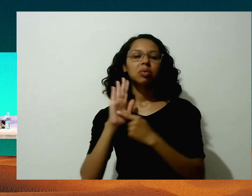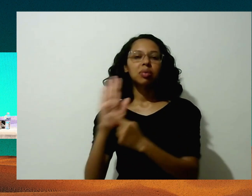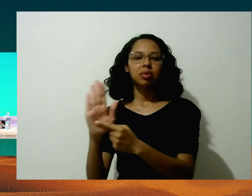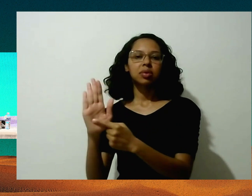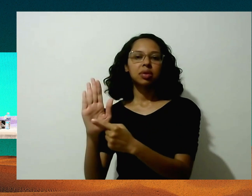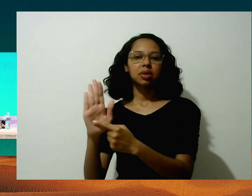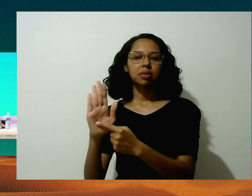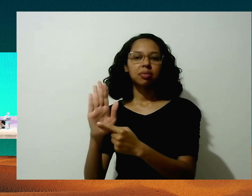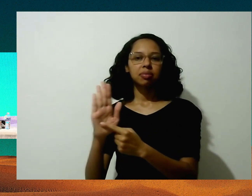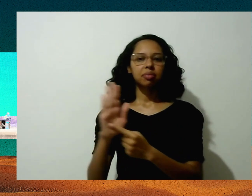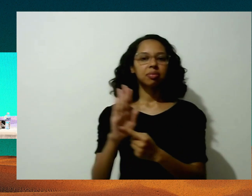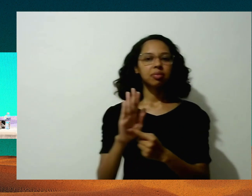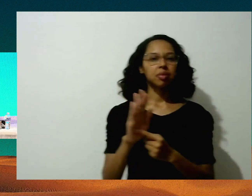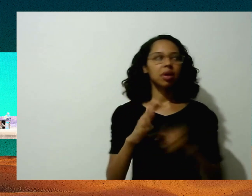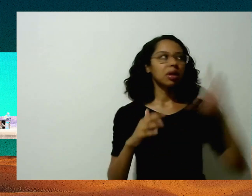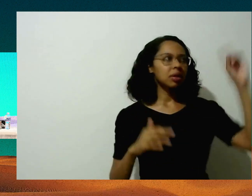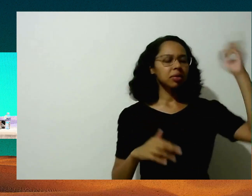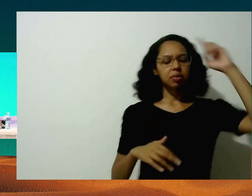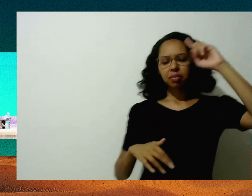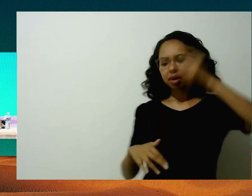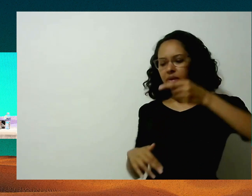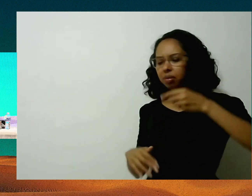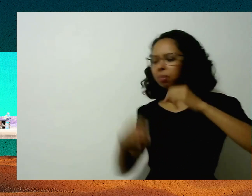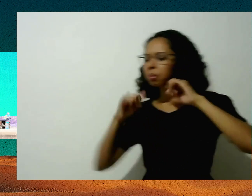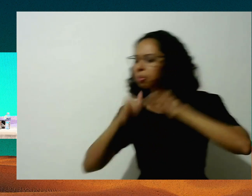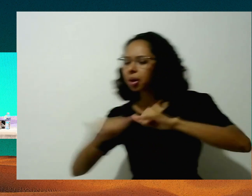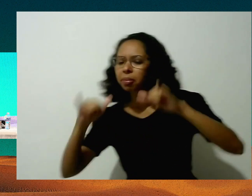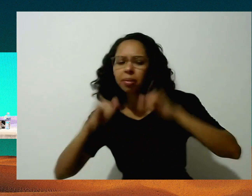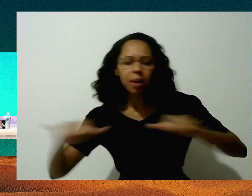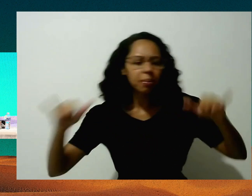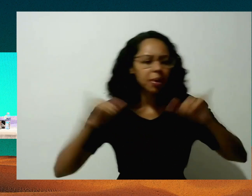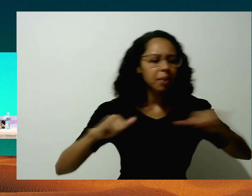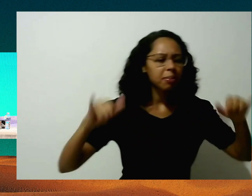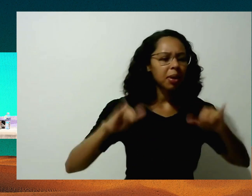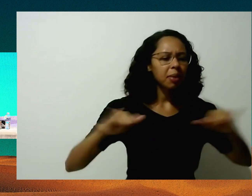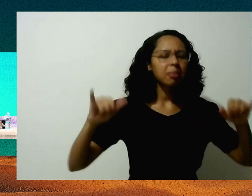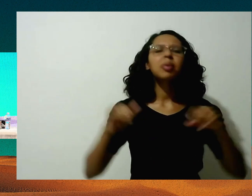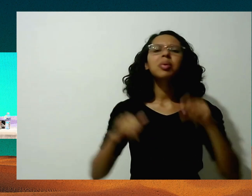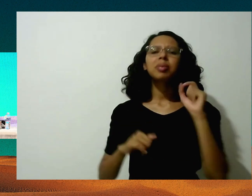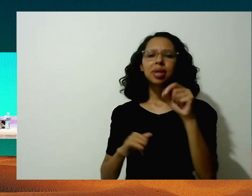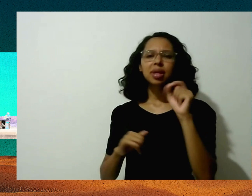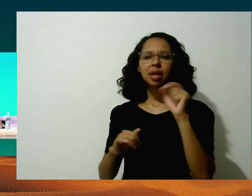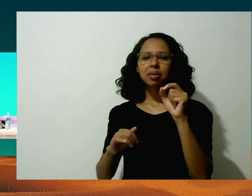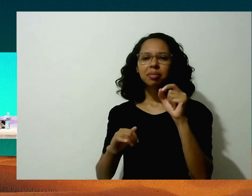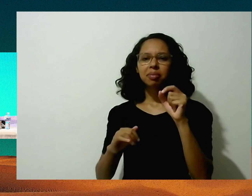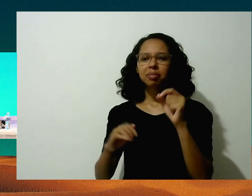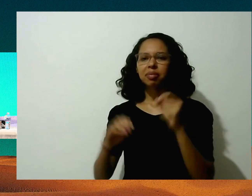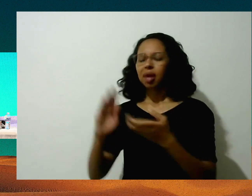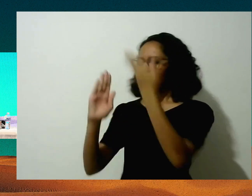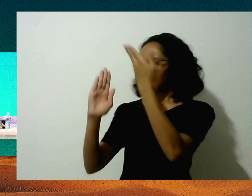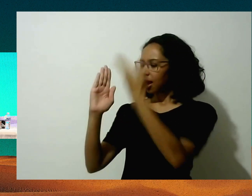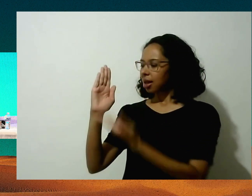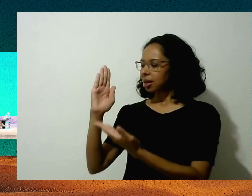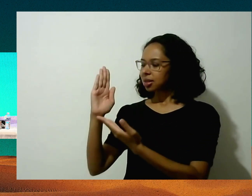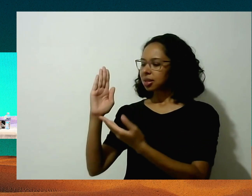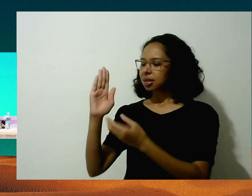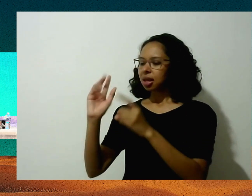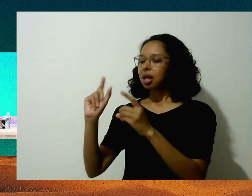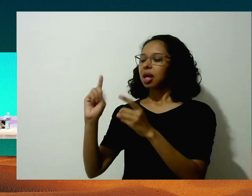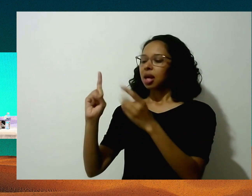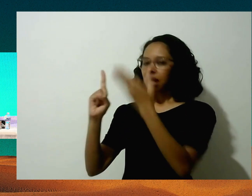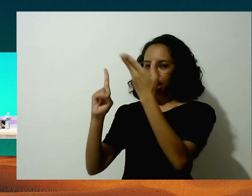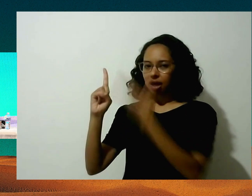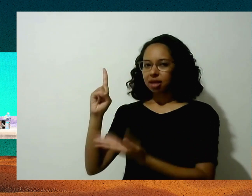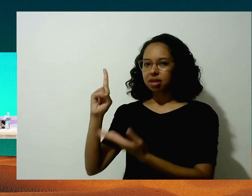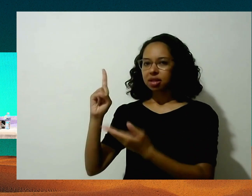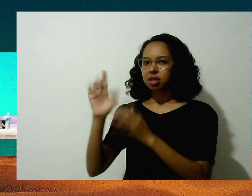e testificar que ele é quem foi constituído por Deus, juiz de vivos e